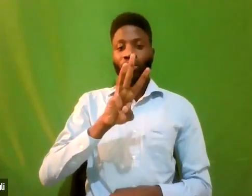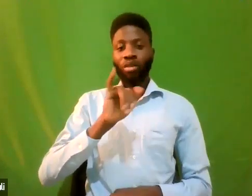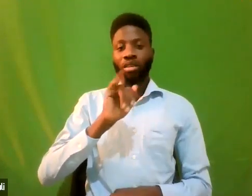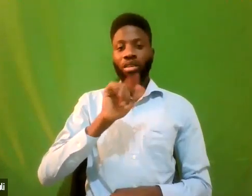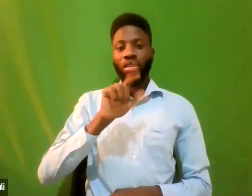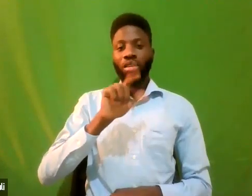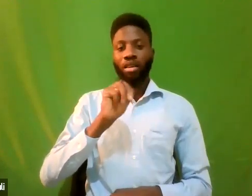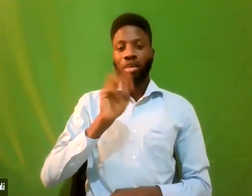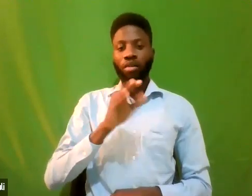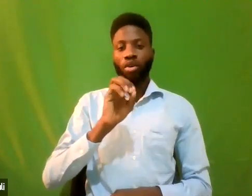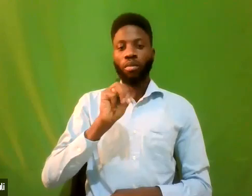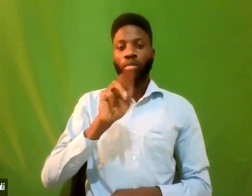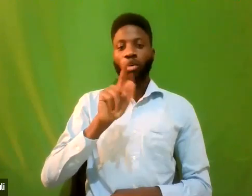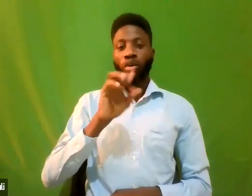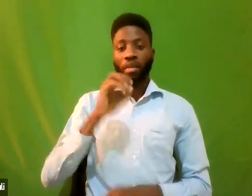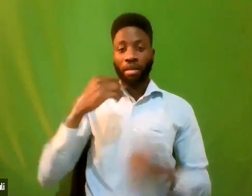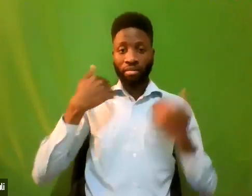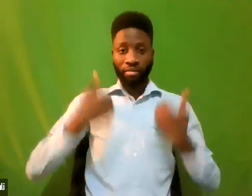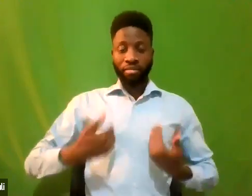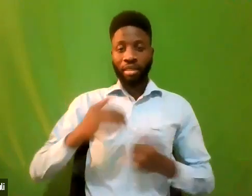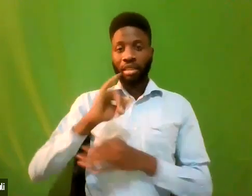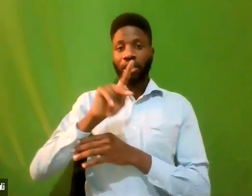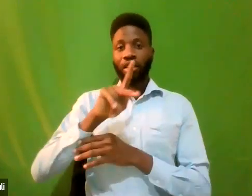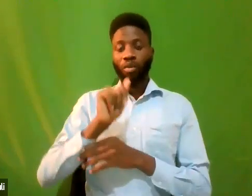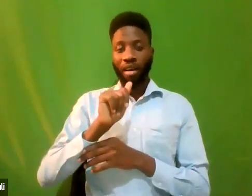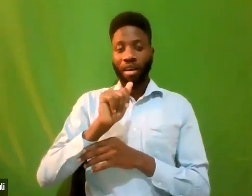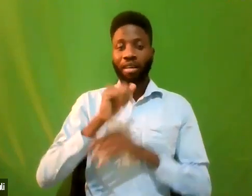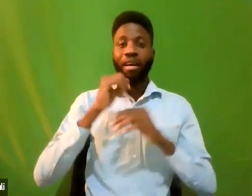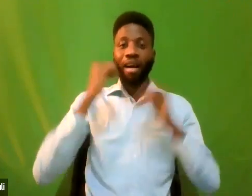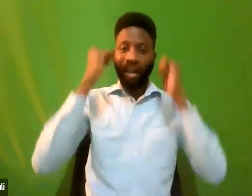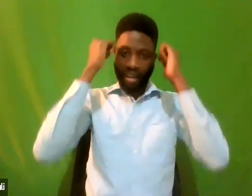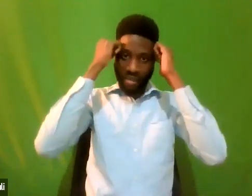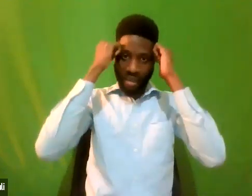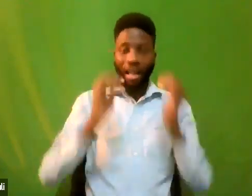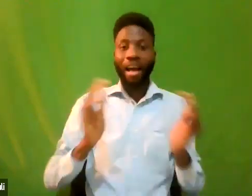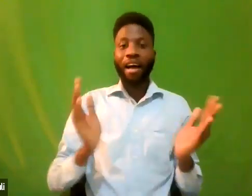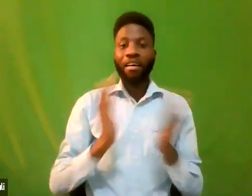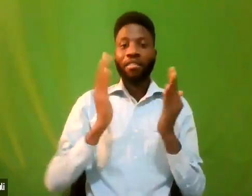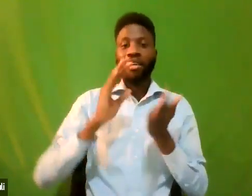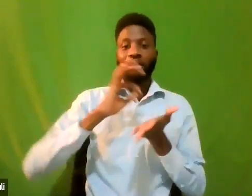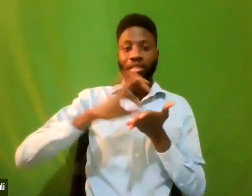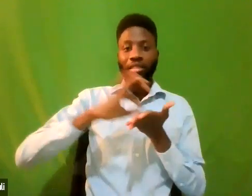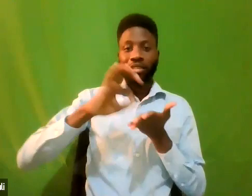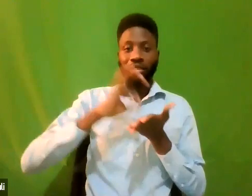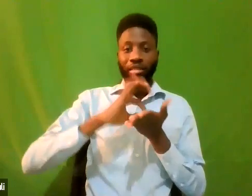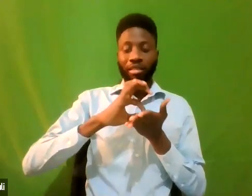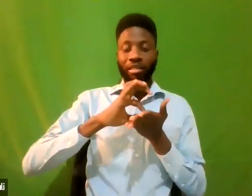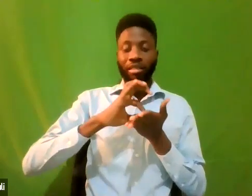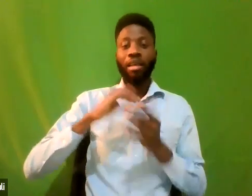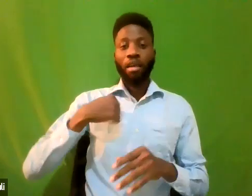JKUAT Academic Affairs Secretary. I'm a final year student taking Bachelor of Commerce, and I'm specializing